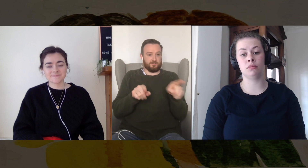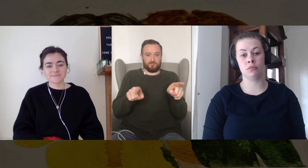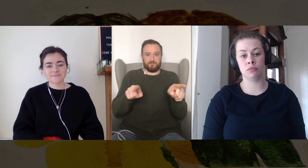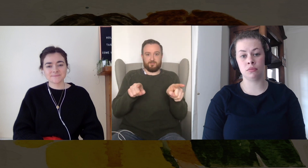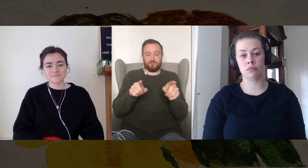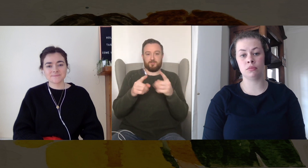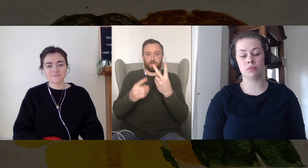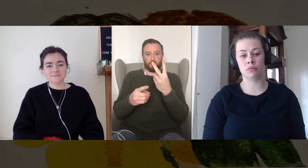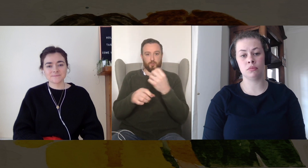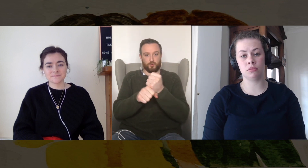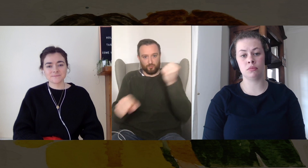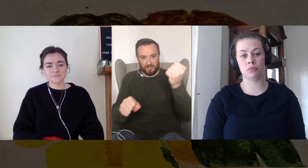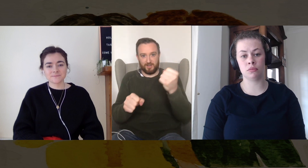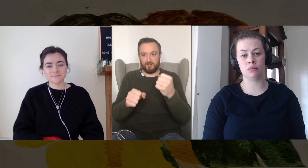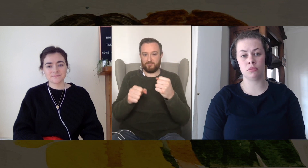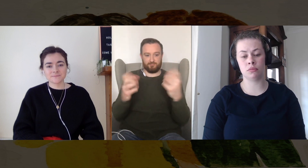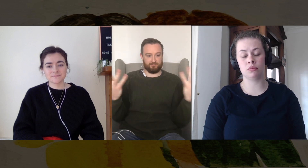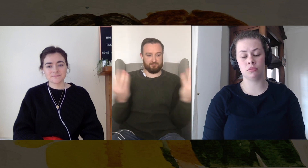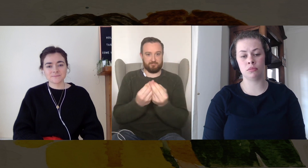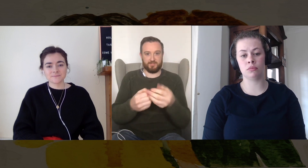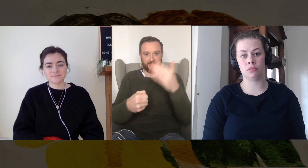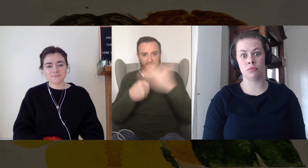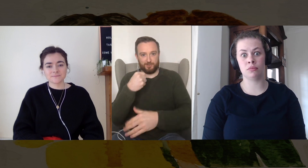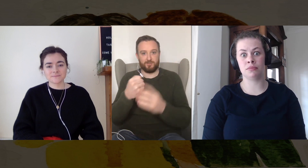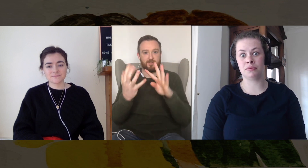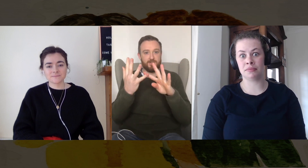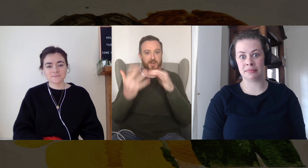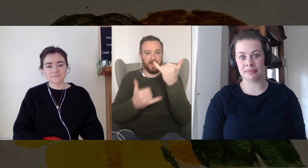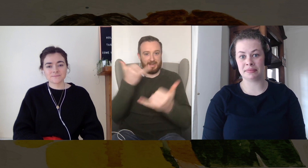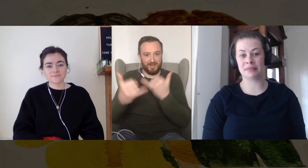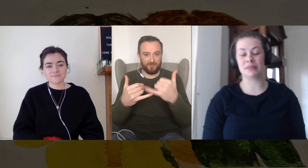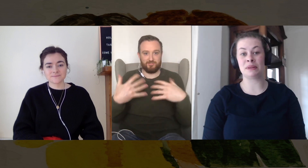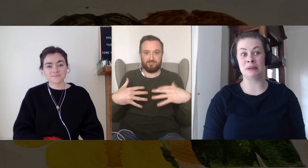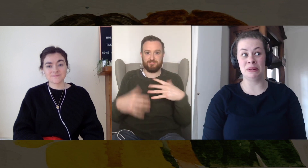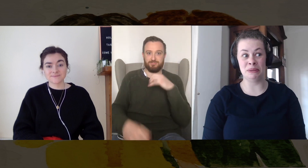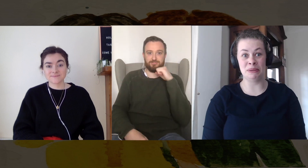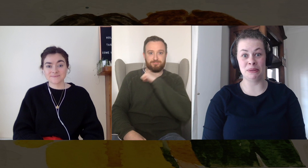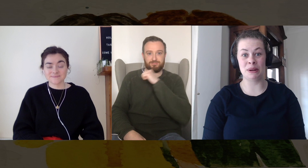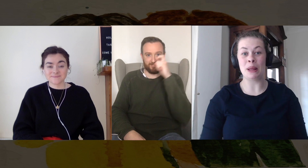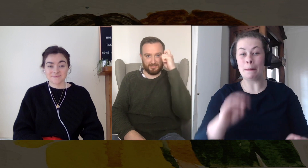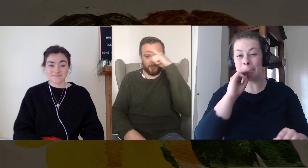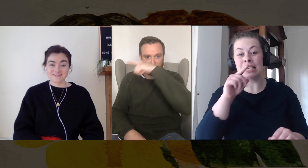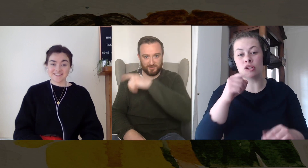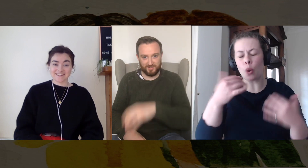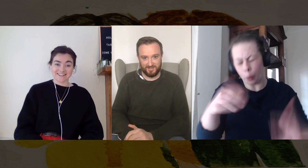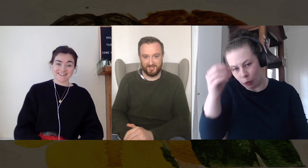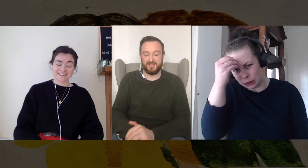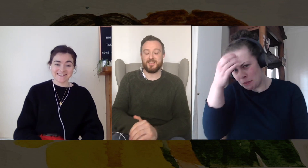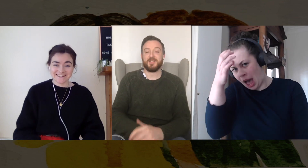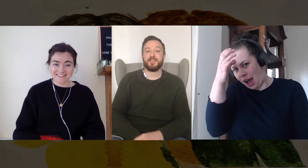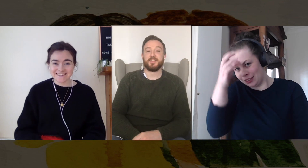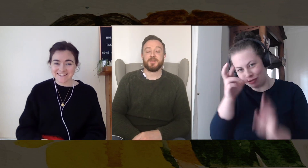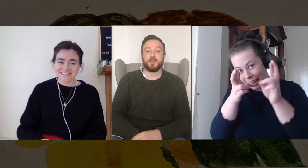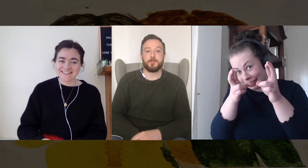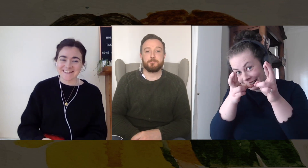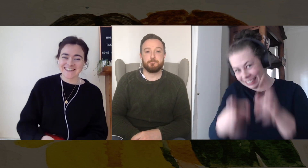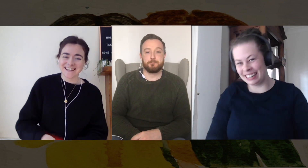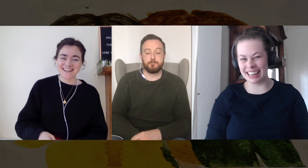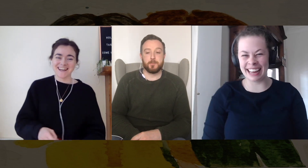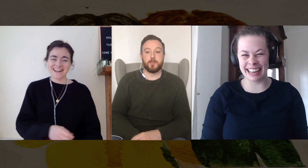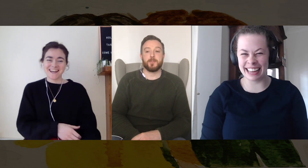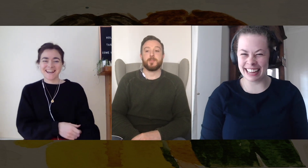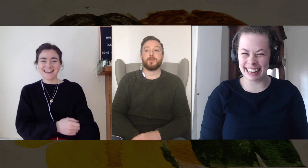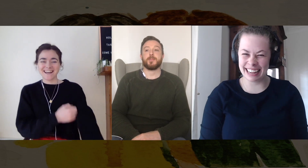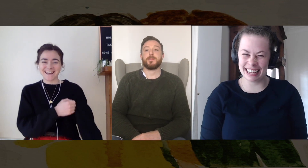time. So I ended up kind of covering 2 degrees in the space of 9 years, which was a bit intense. Means you're super smart, though.